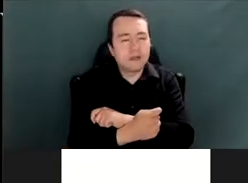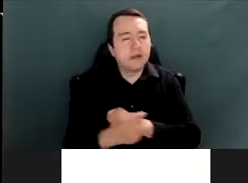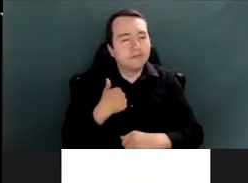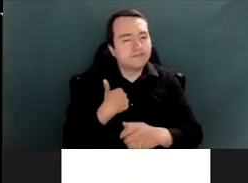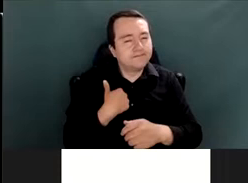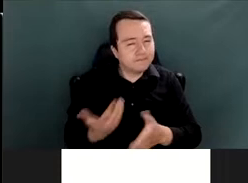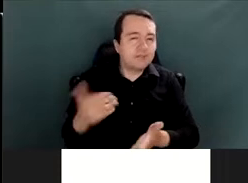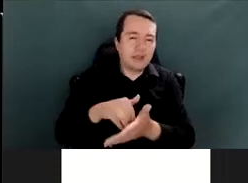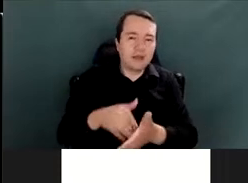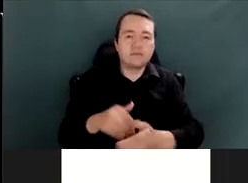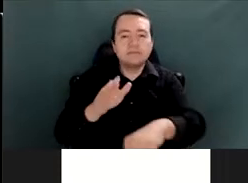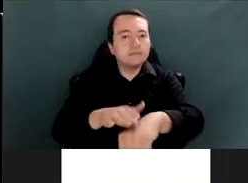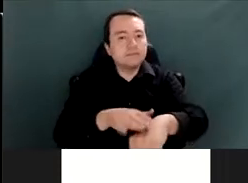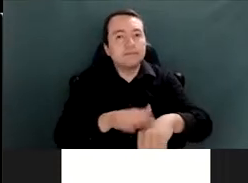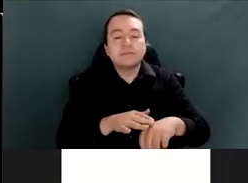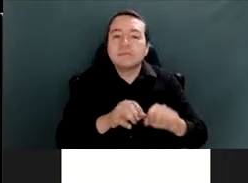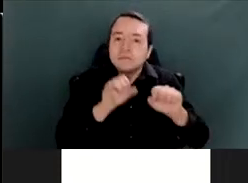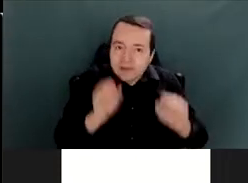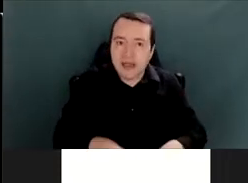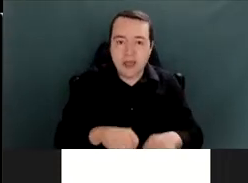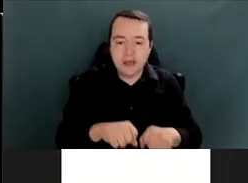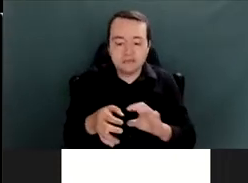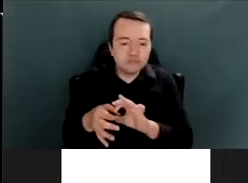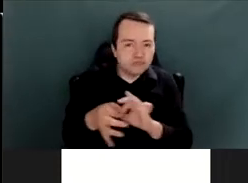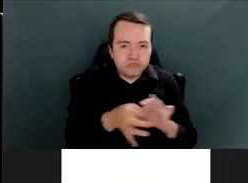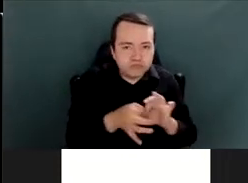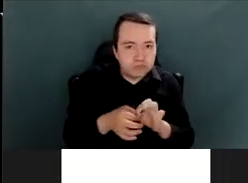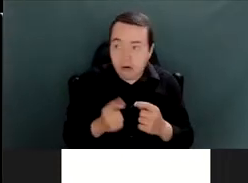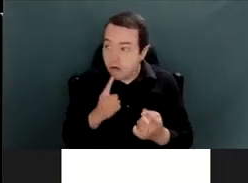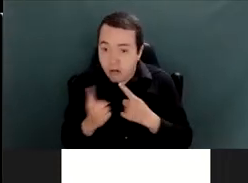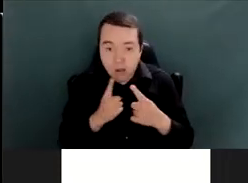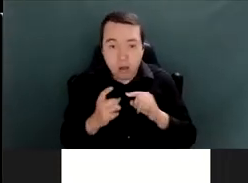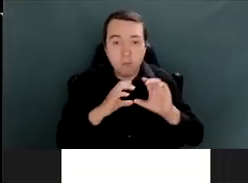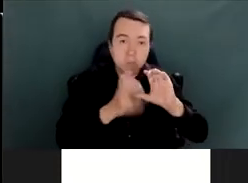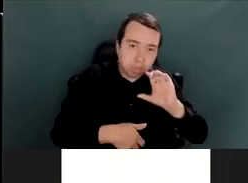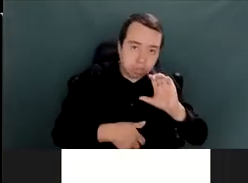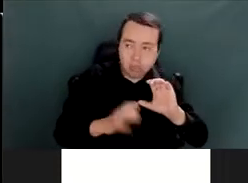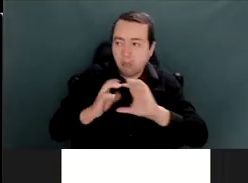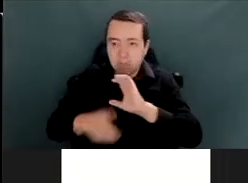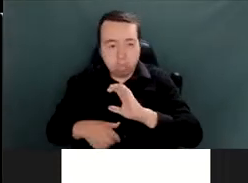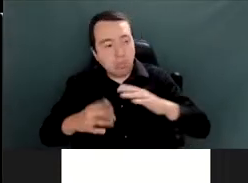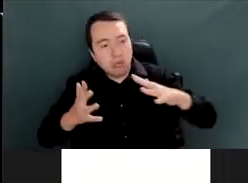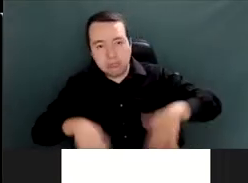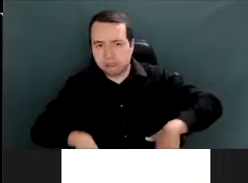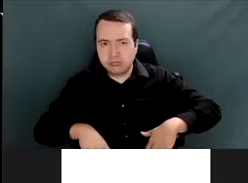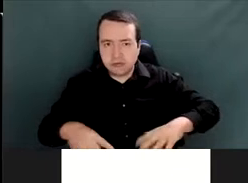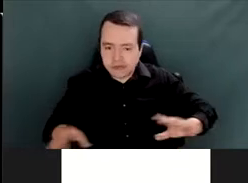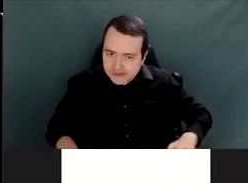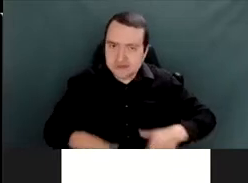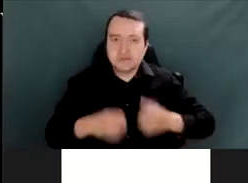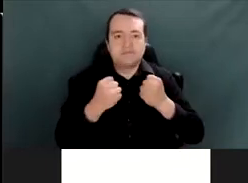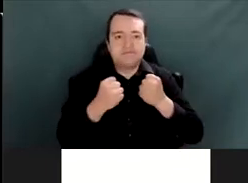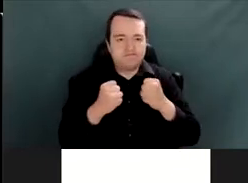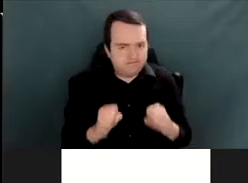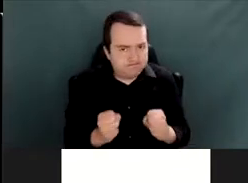So I appeal to the strengthening of coordination among agencies to maximize the